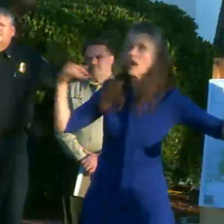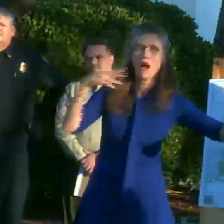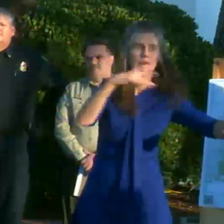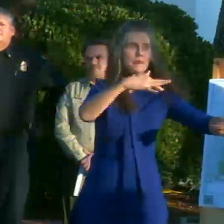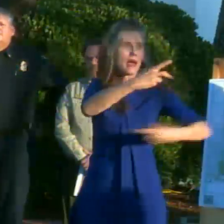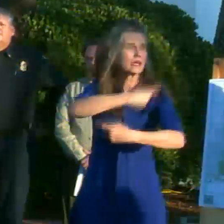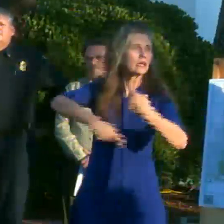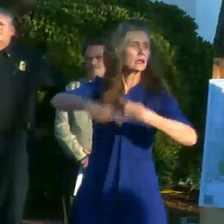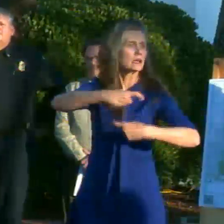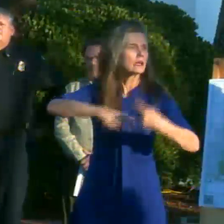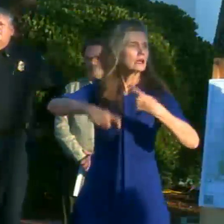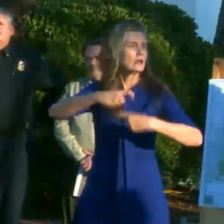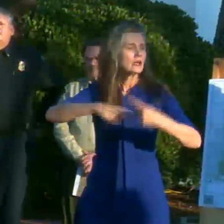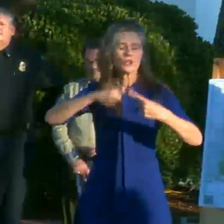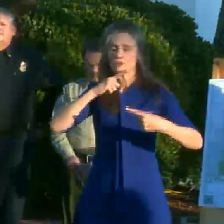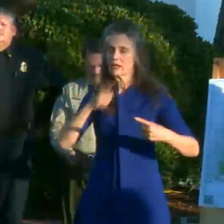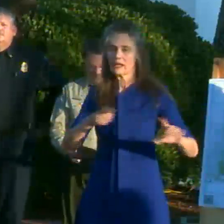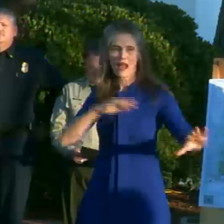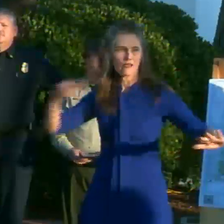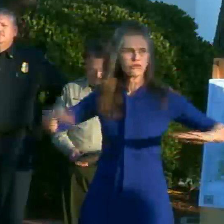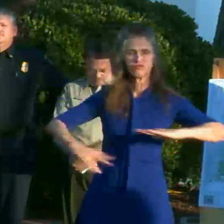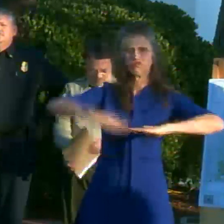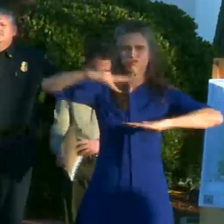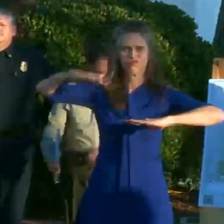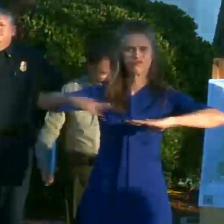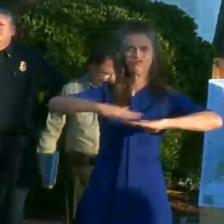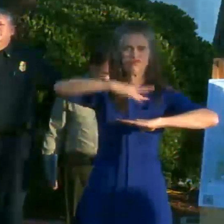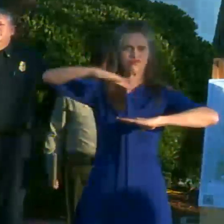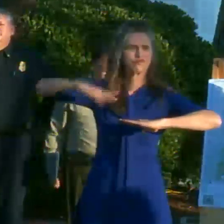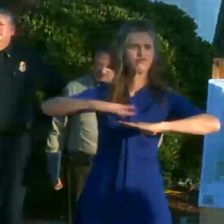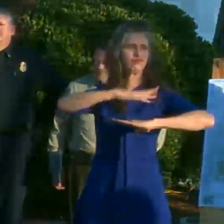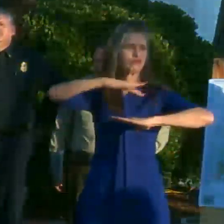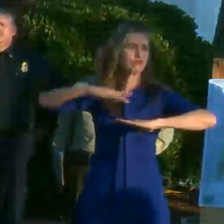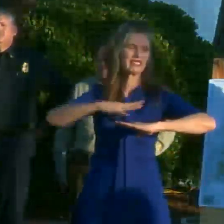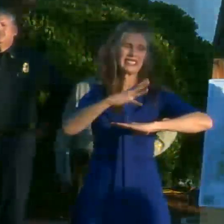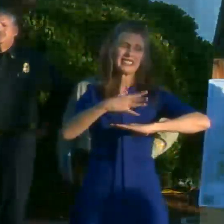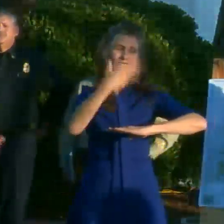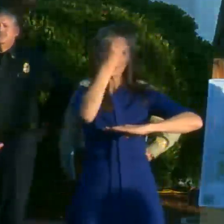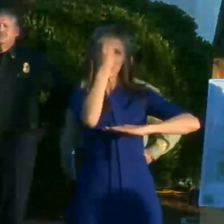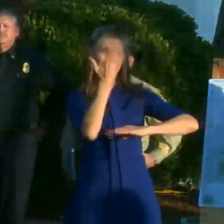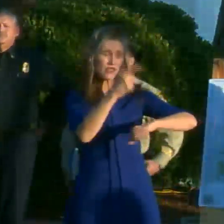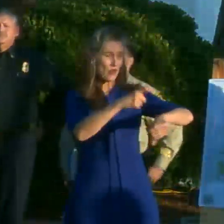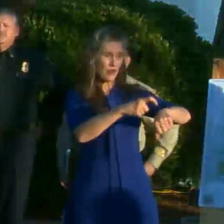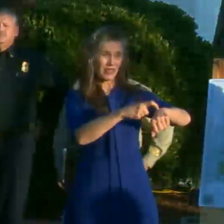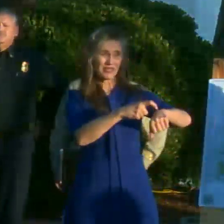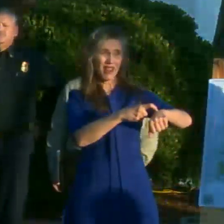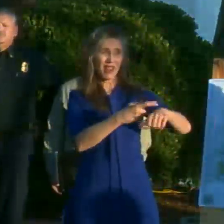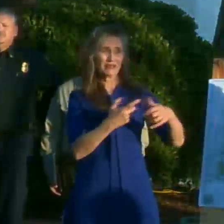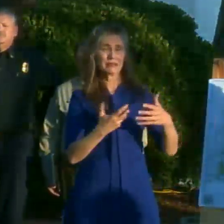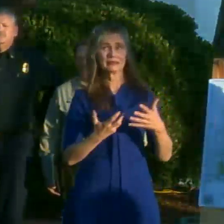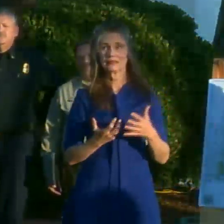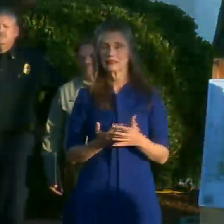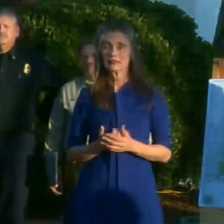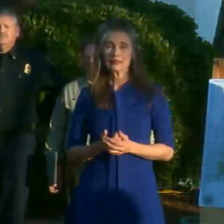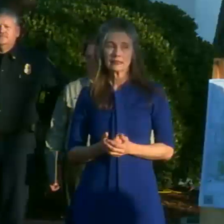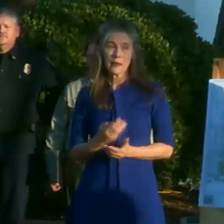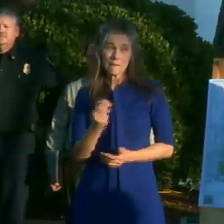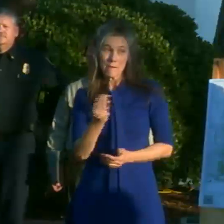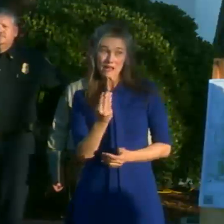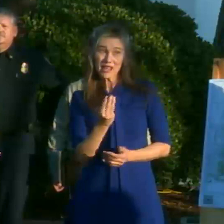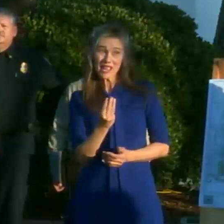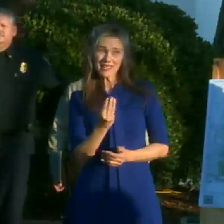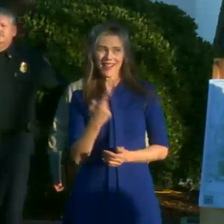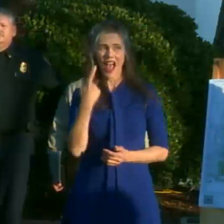cycle. To give you an estimated time, in my opinion, Monday was